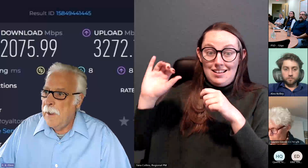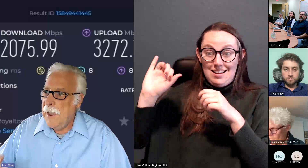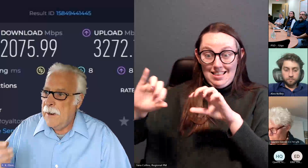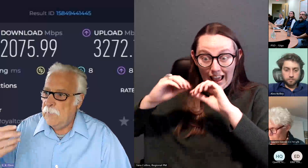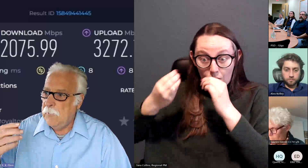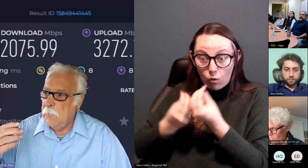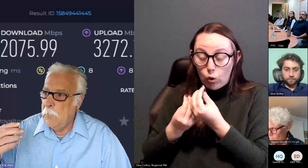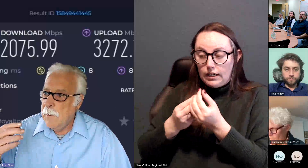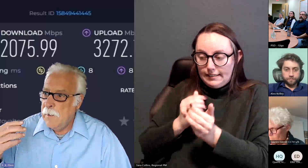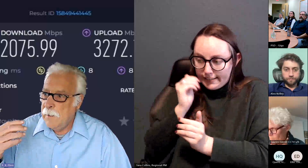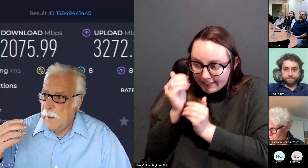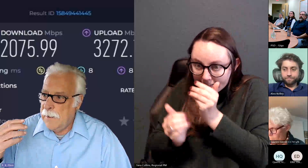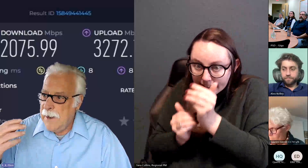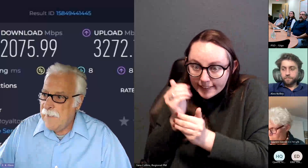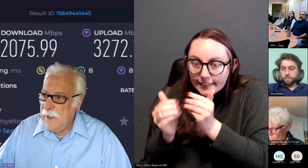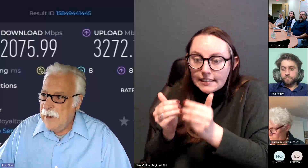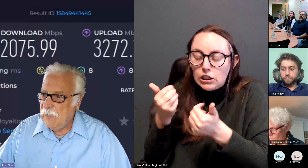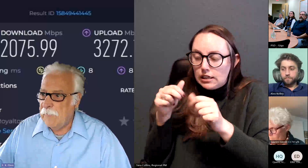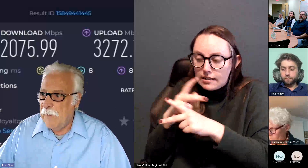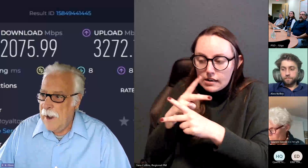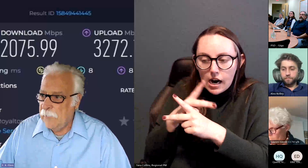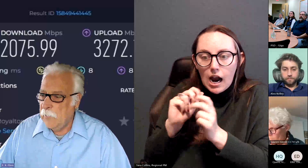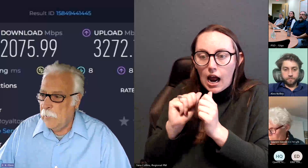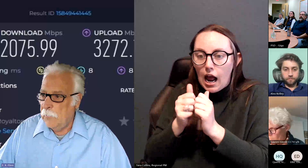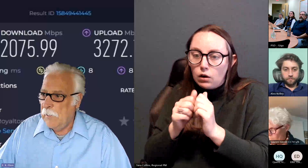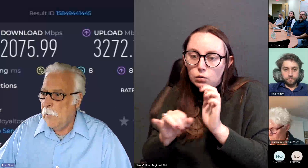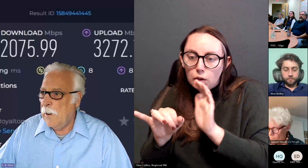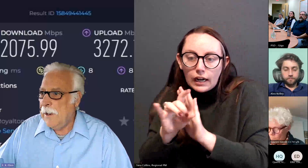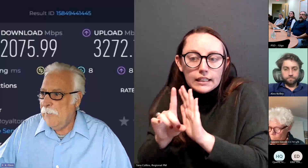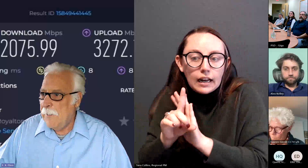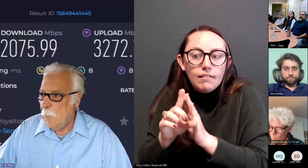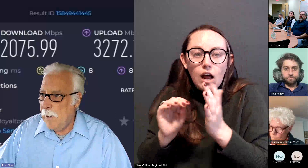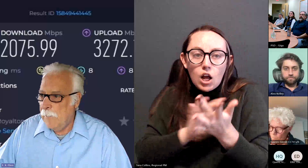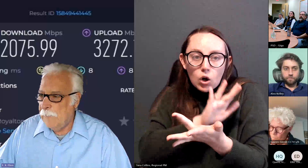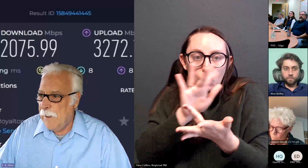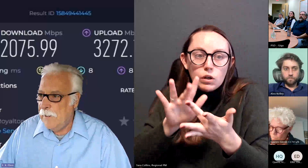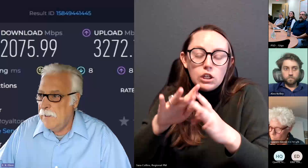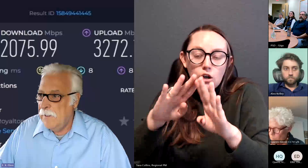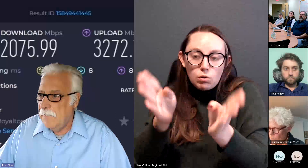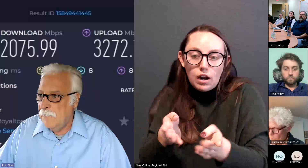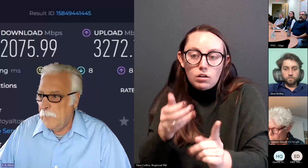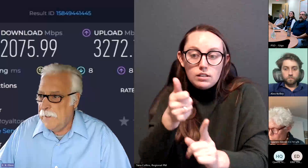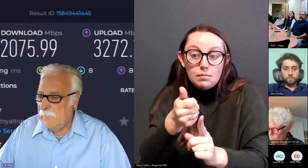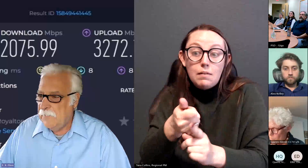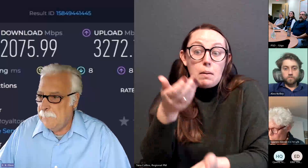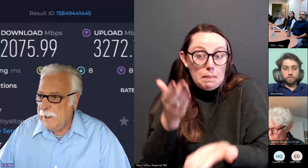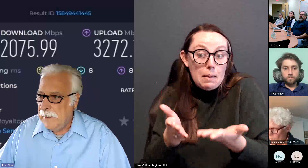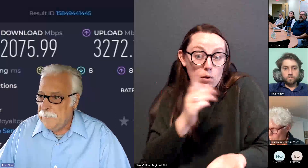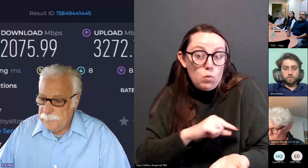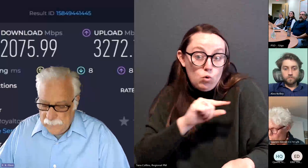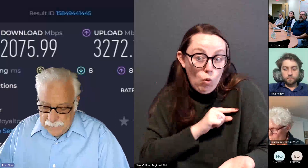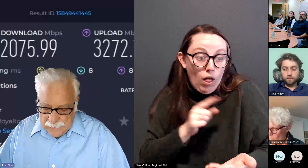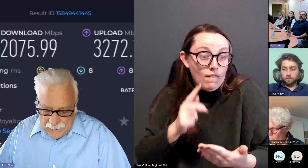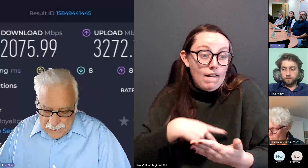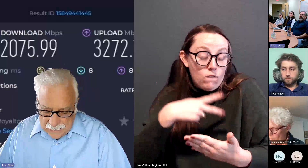to and do navigation for households in order to get them qualified for the